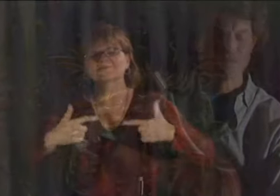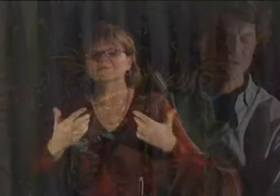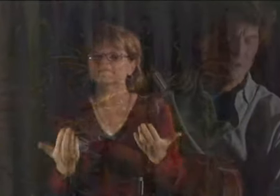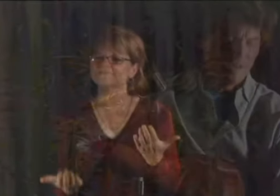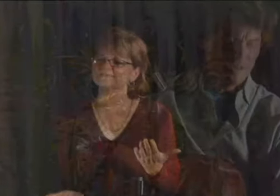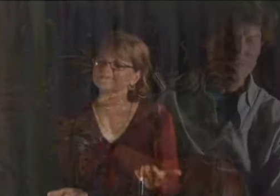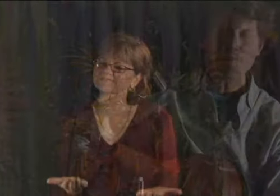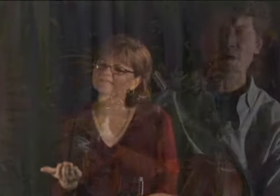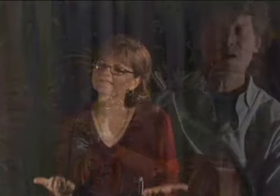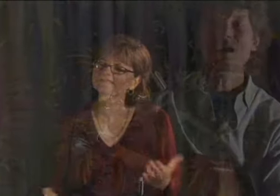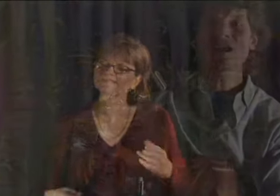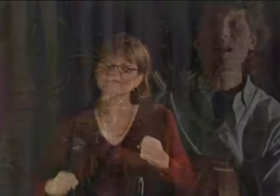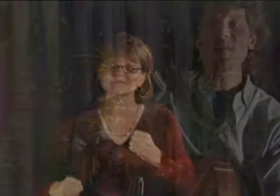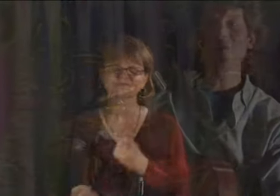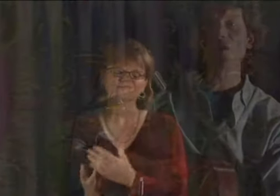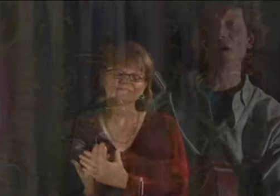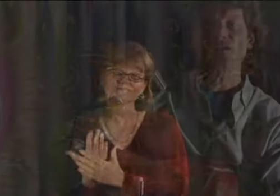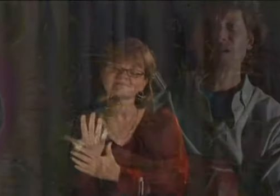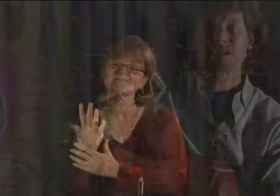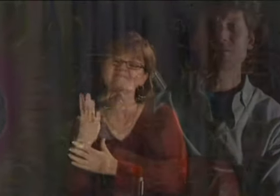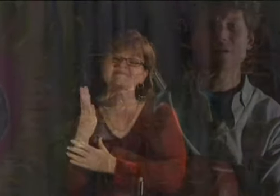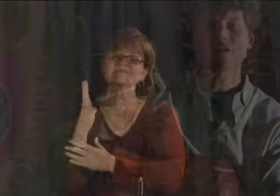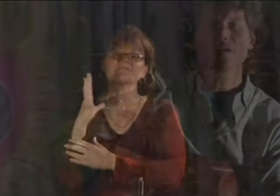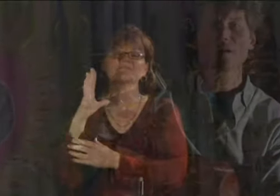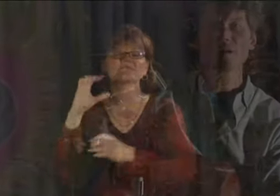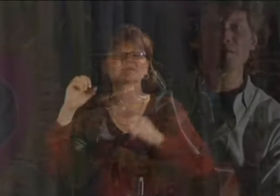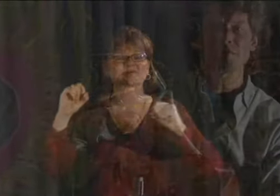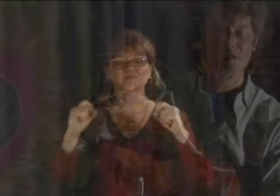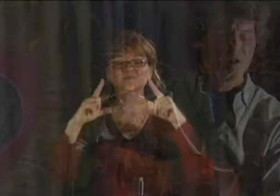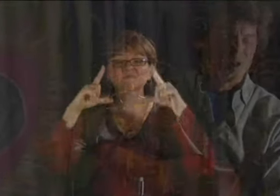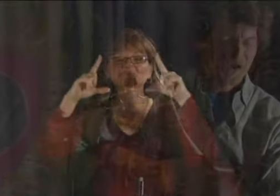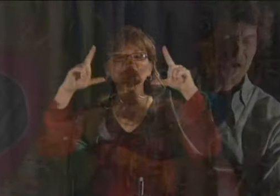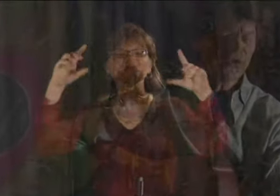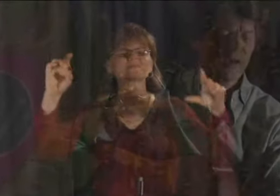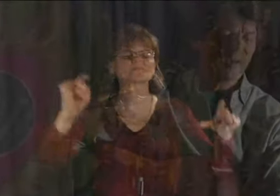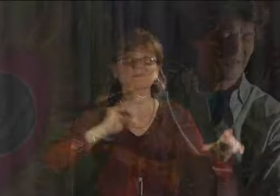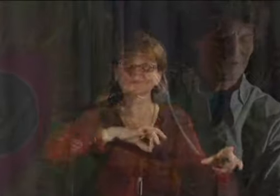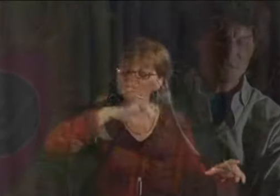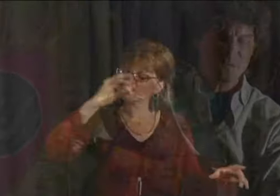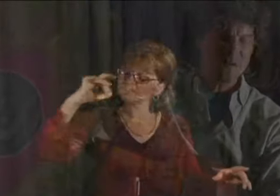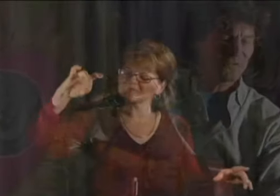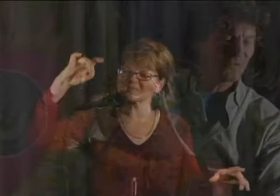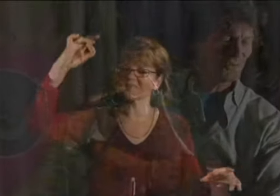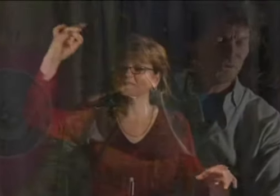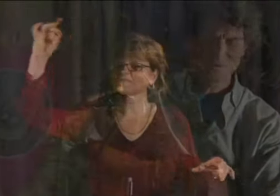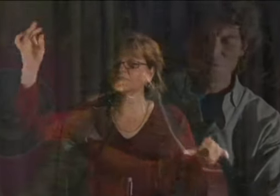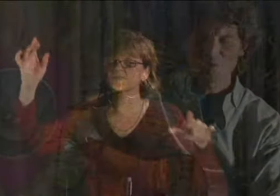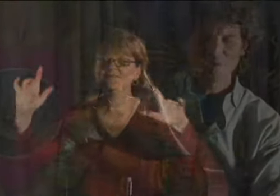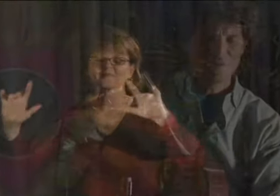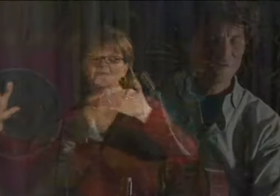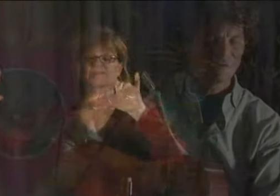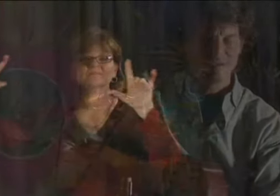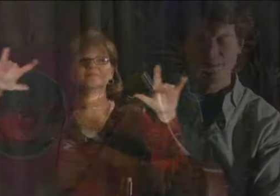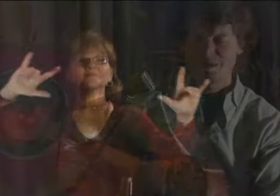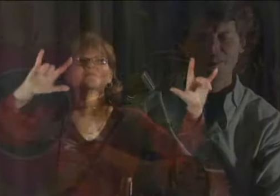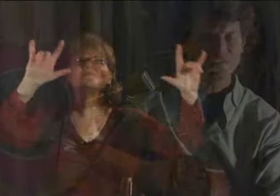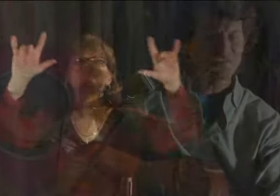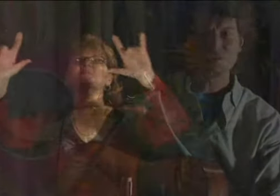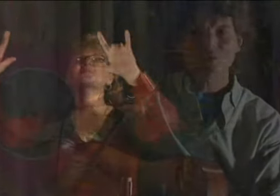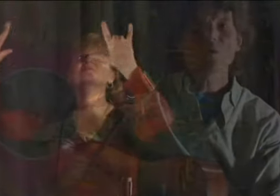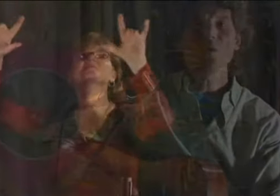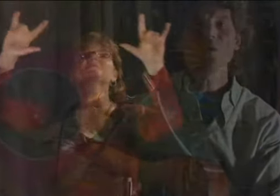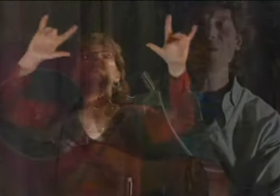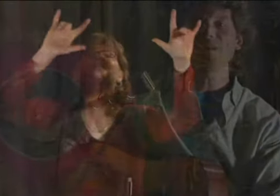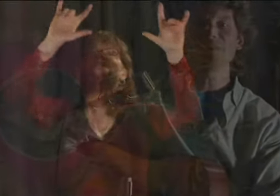live in balance as I thrive and awaken the one true spirit I